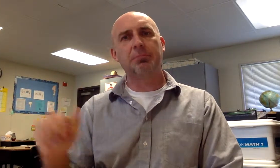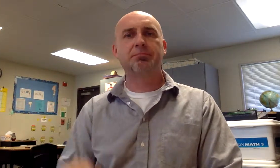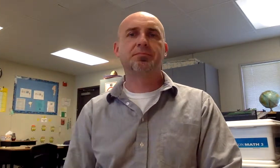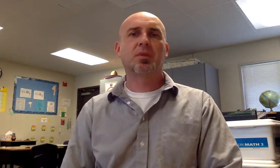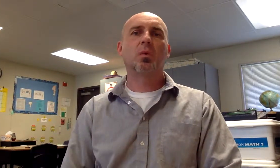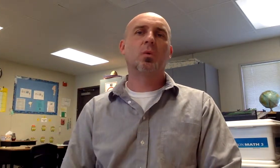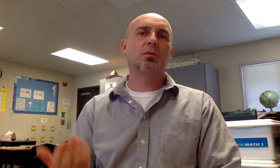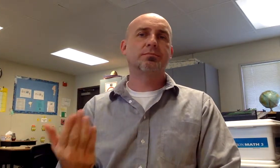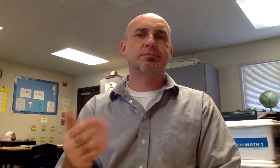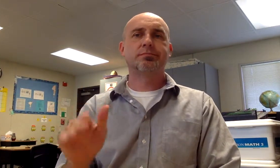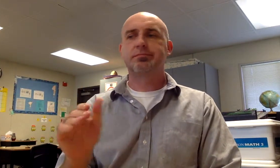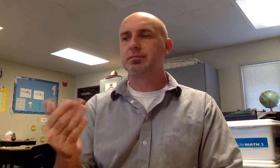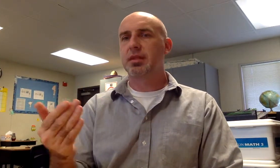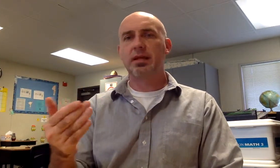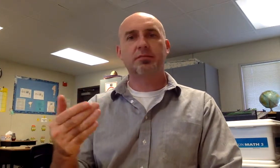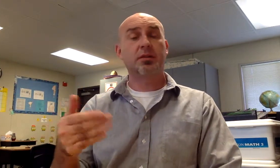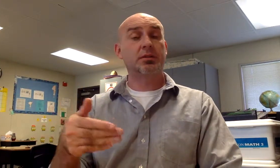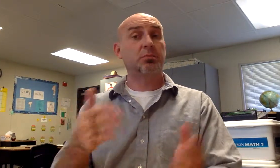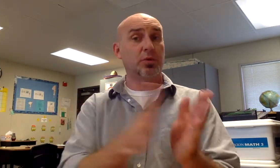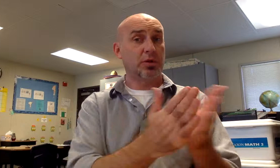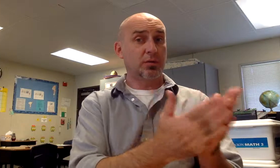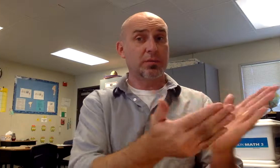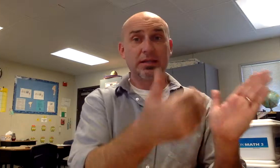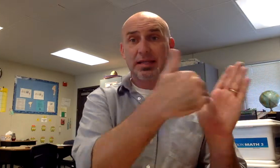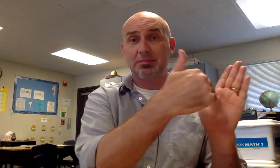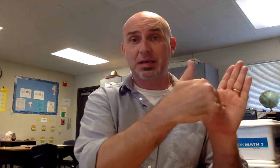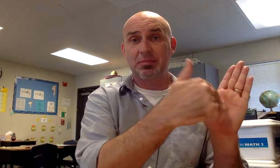tap. Or like if it's a book, we might tap, tap, tap.